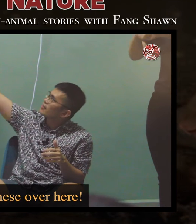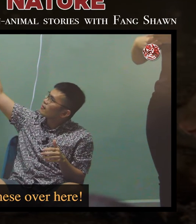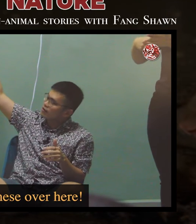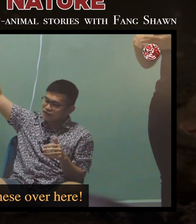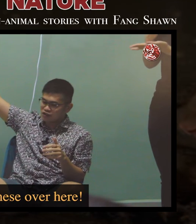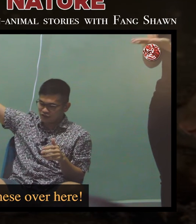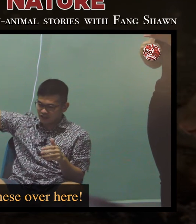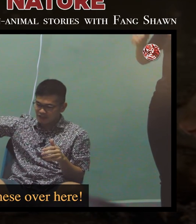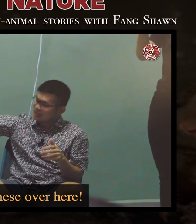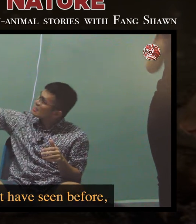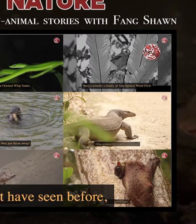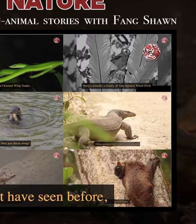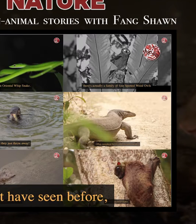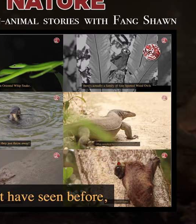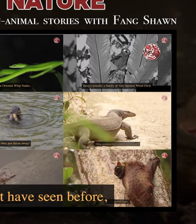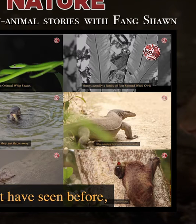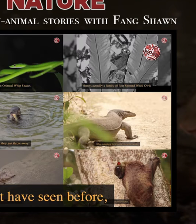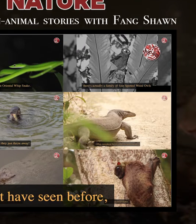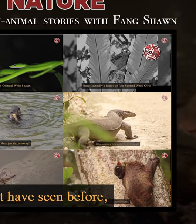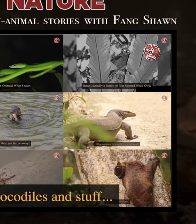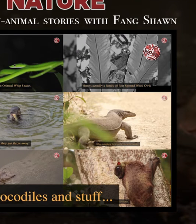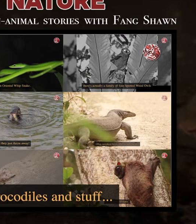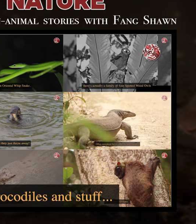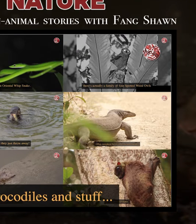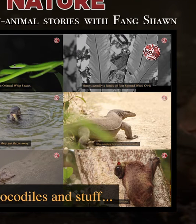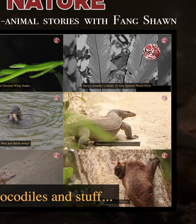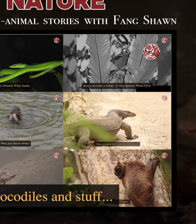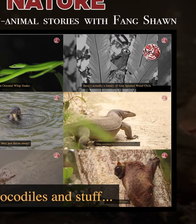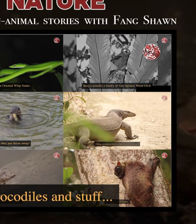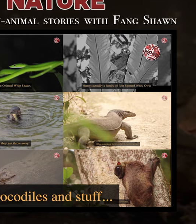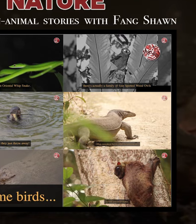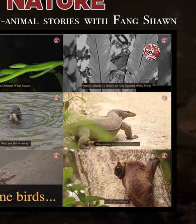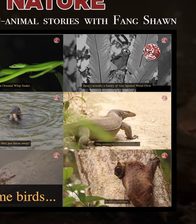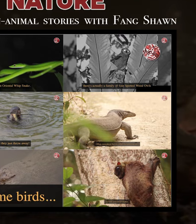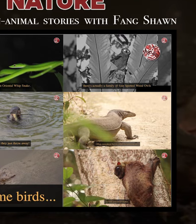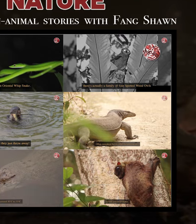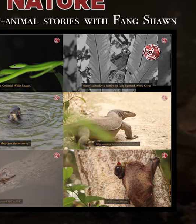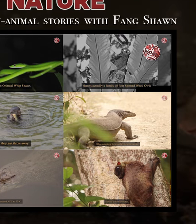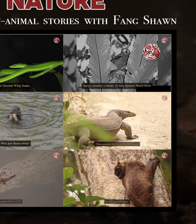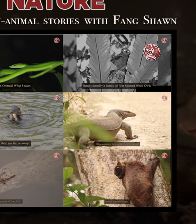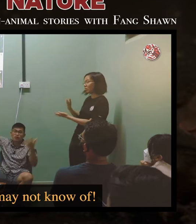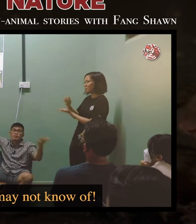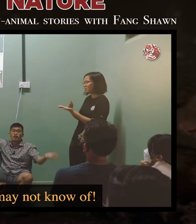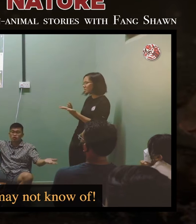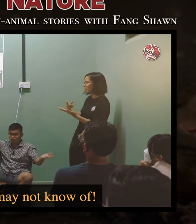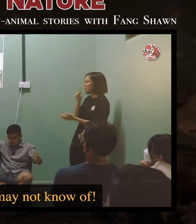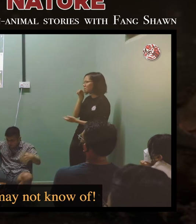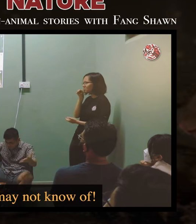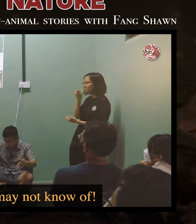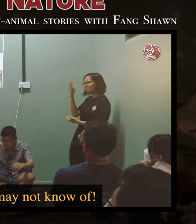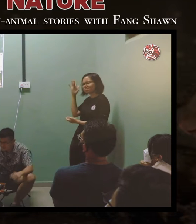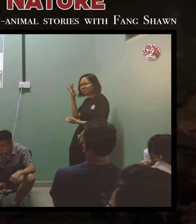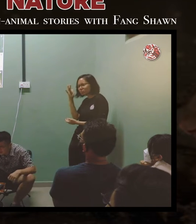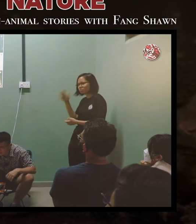animals, like all of these over here. Some you might have seen before, like very obviously crocodiles and stuff, but some birds, some of you may not know